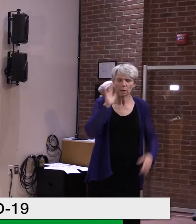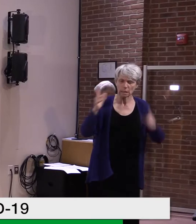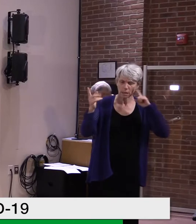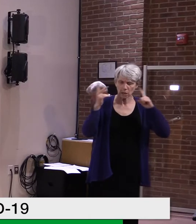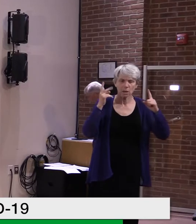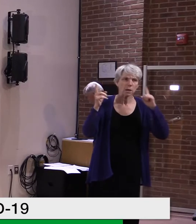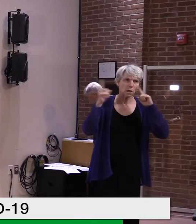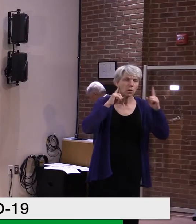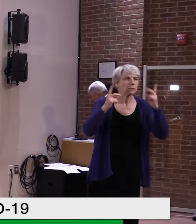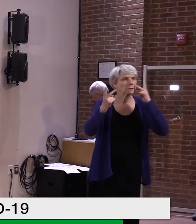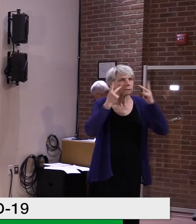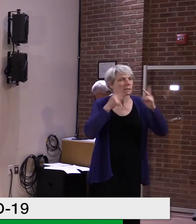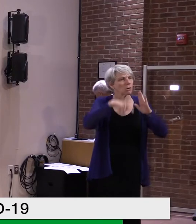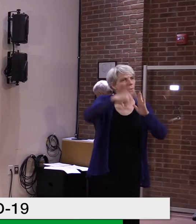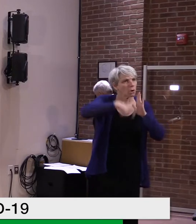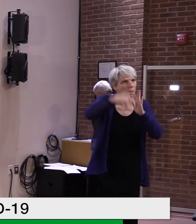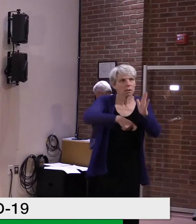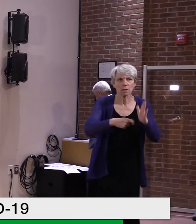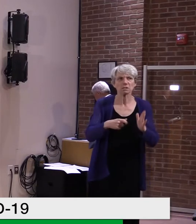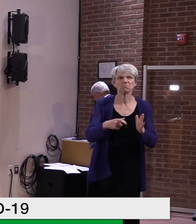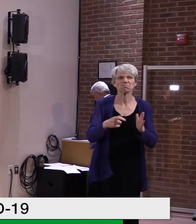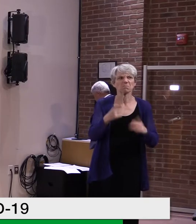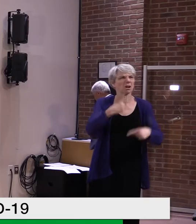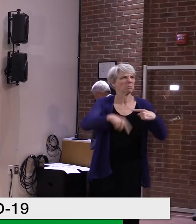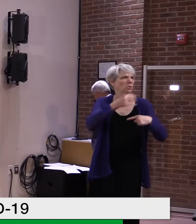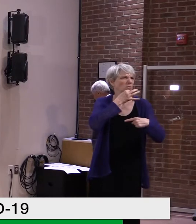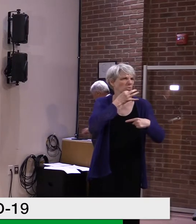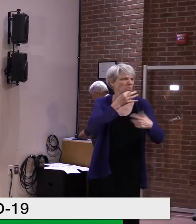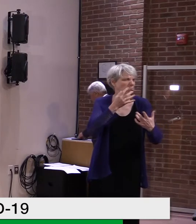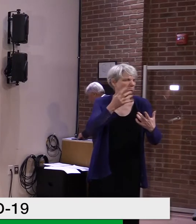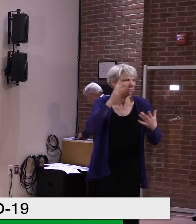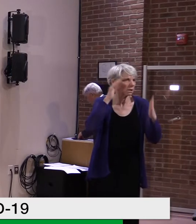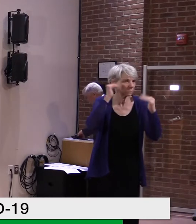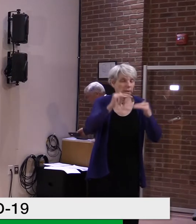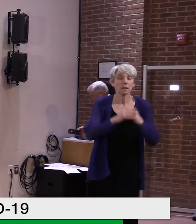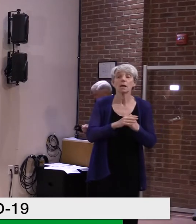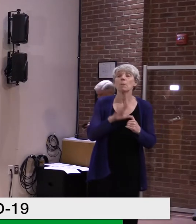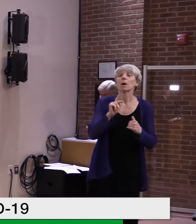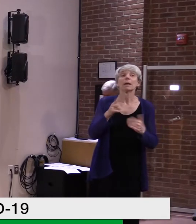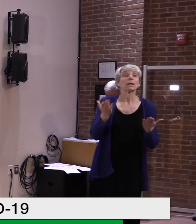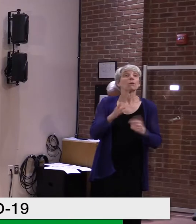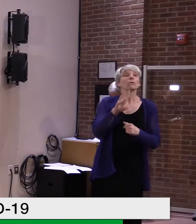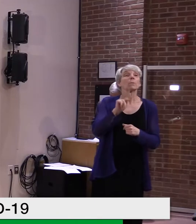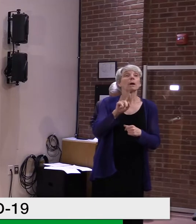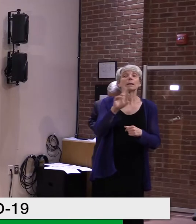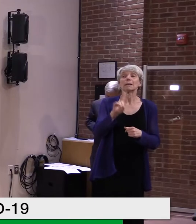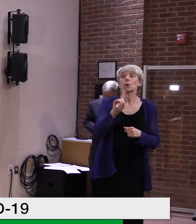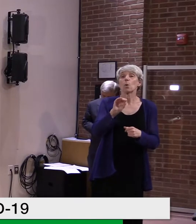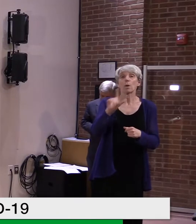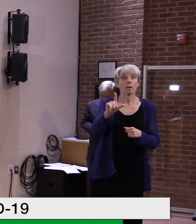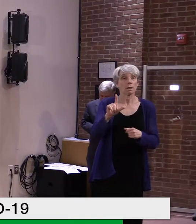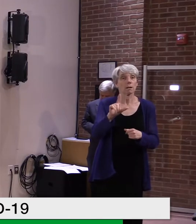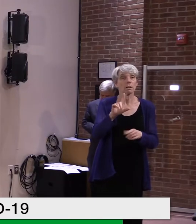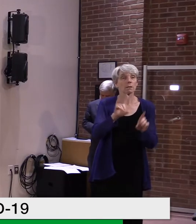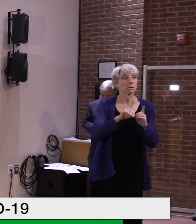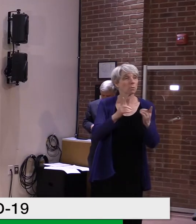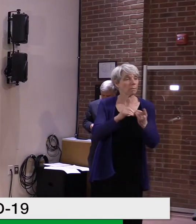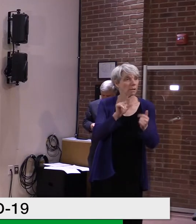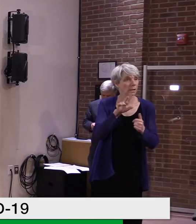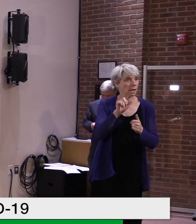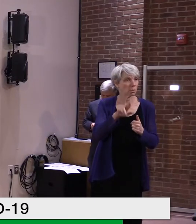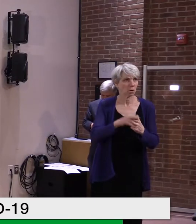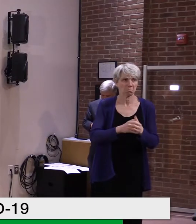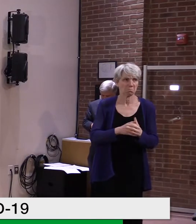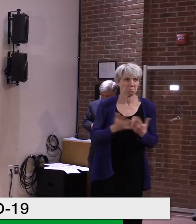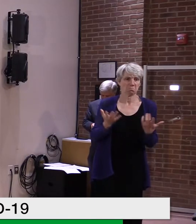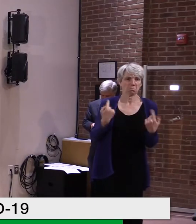know, in terms of the Vermont Department of Labor, we don't distinguish in terms of employees whether